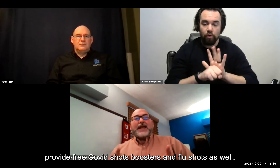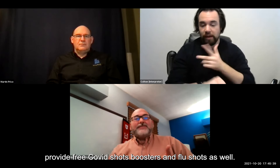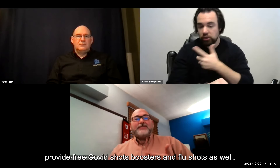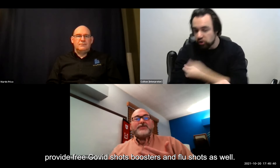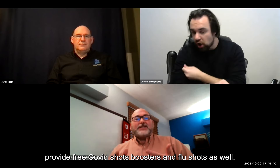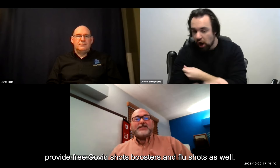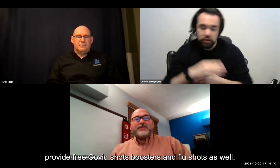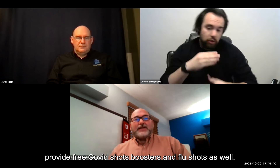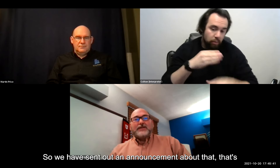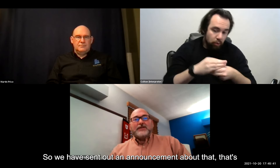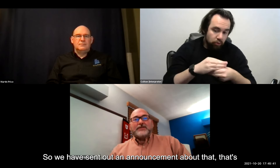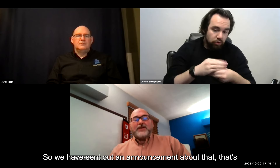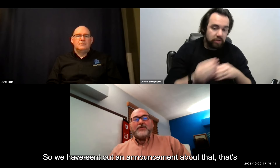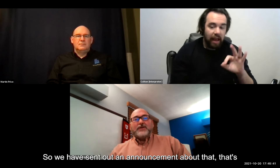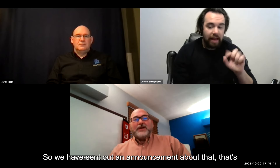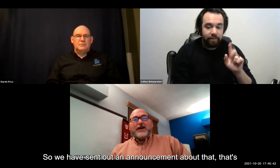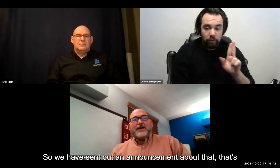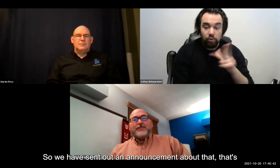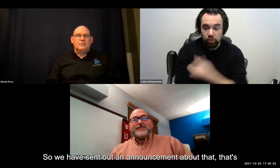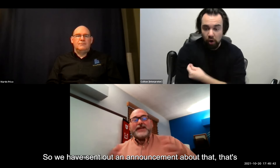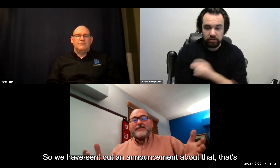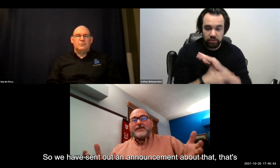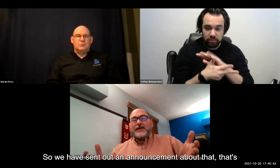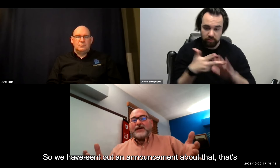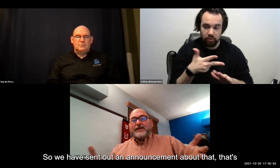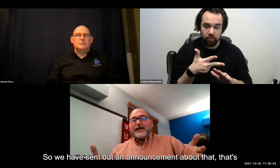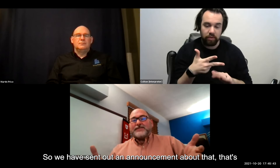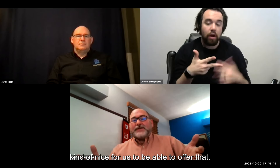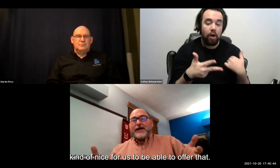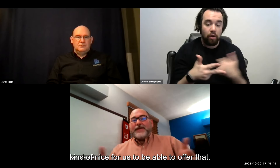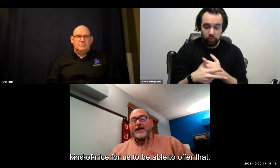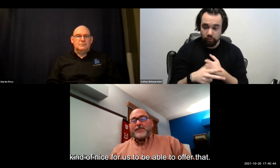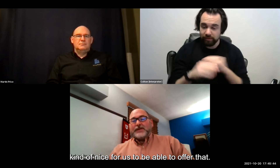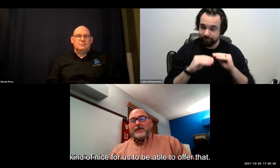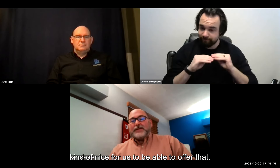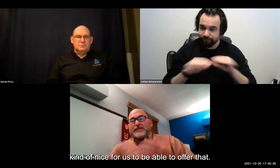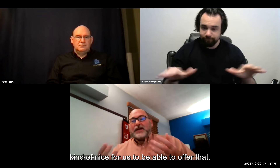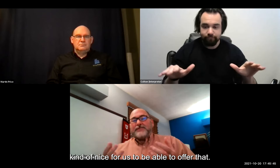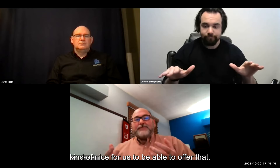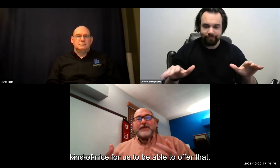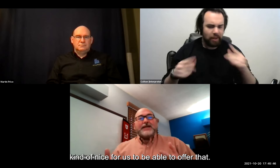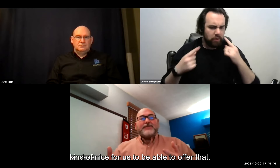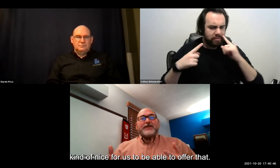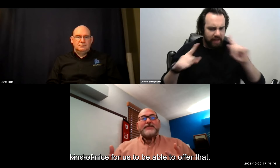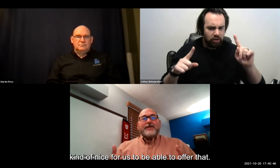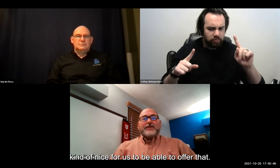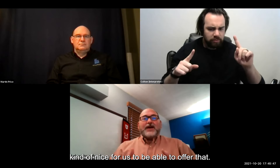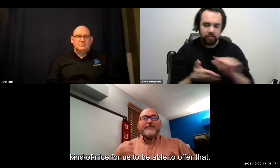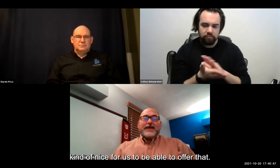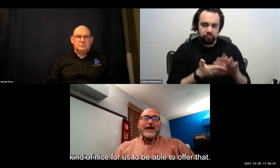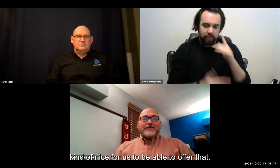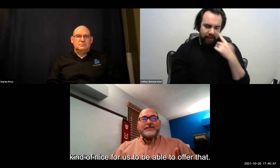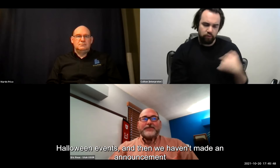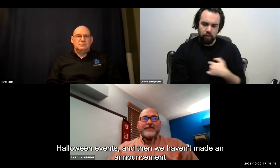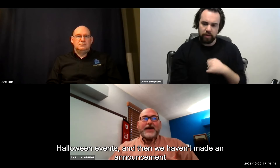boosters, and flu shots as well. So we've sent out an announcement about that, but that's kind of nice for us to be able to